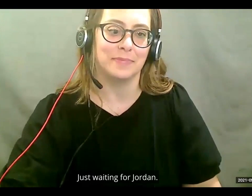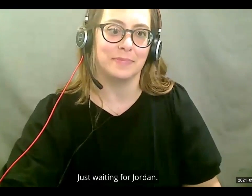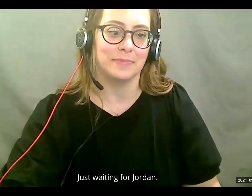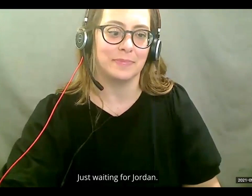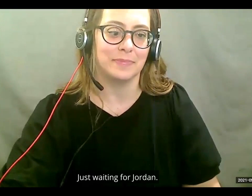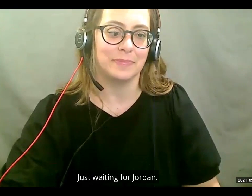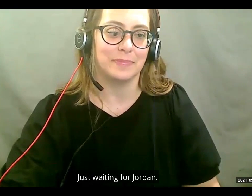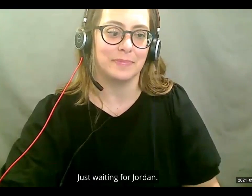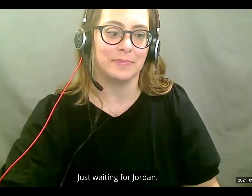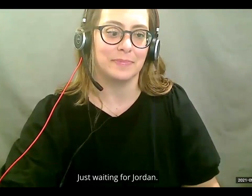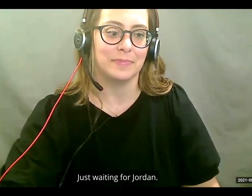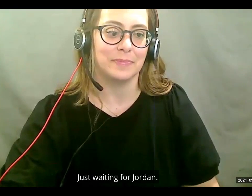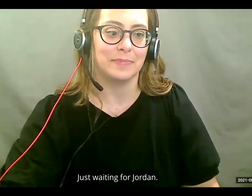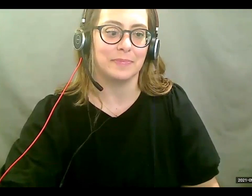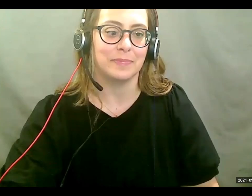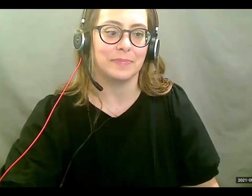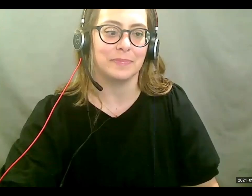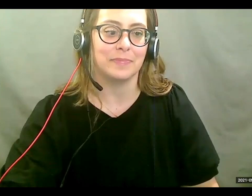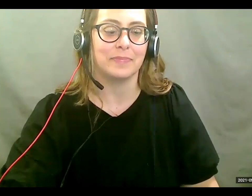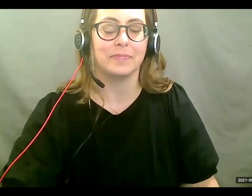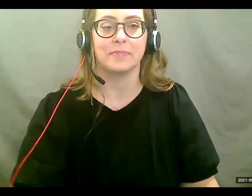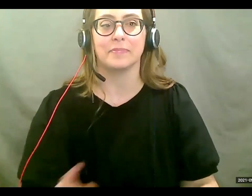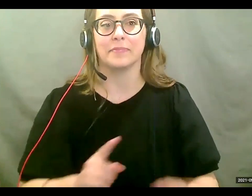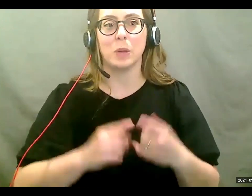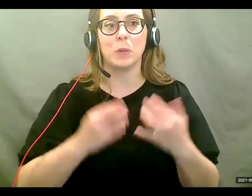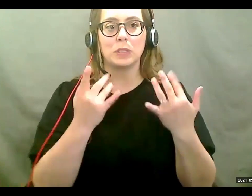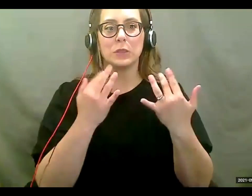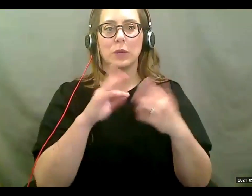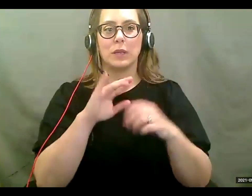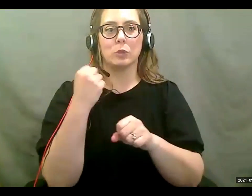All right, just waiting for Jordan.